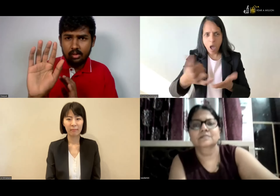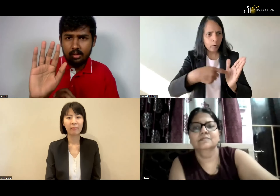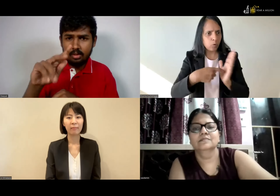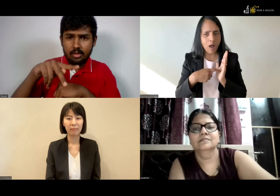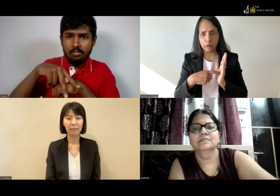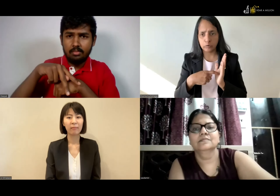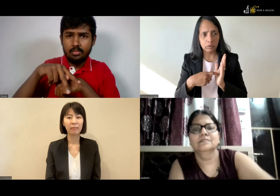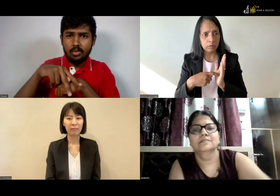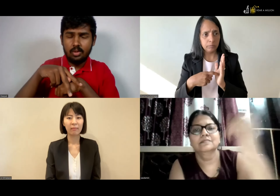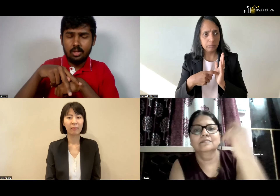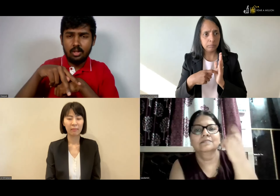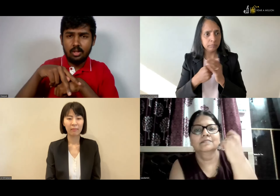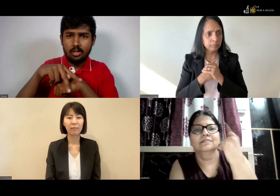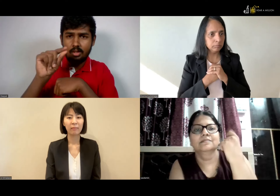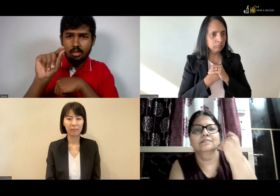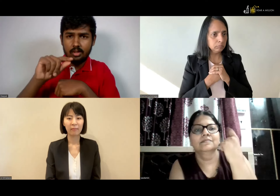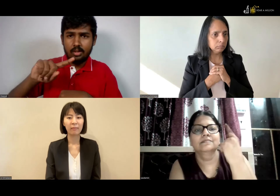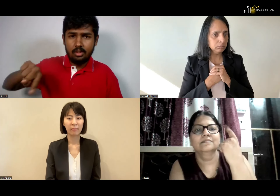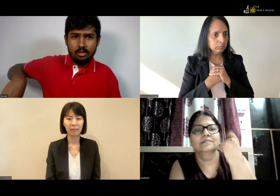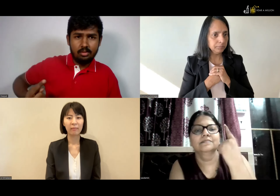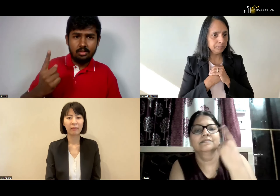and explain